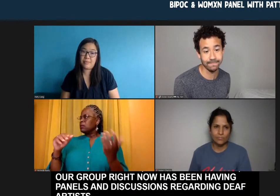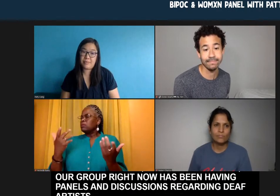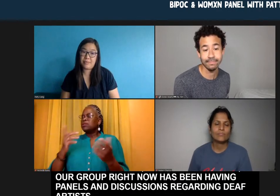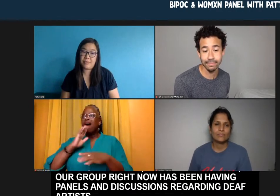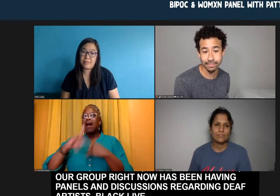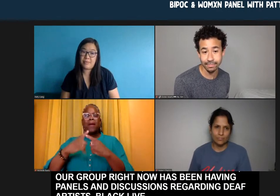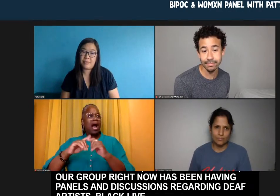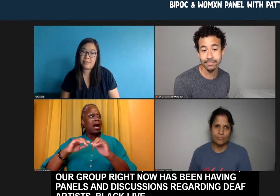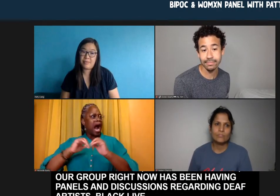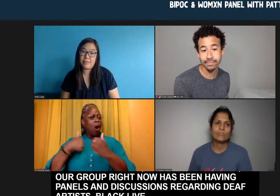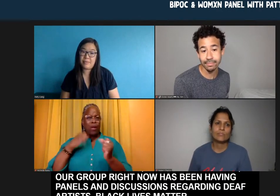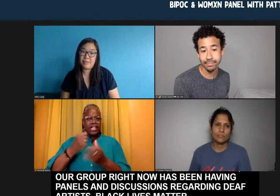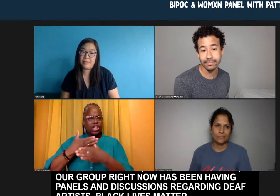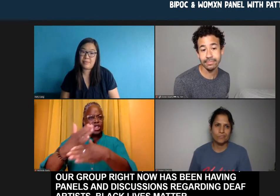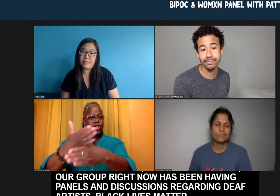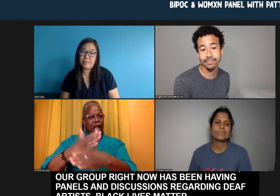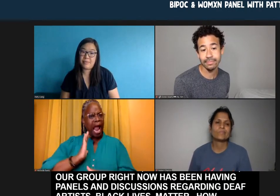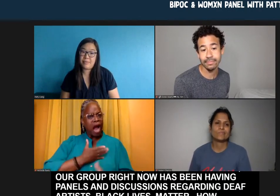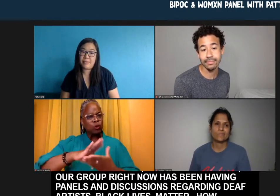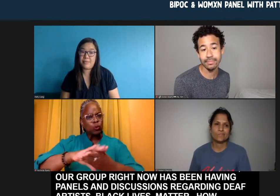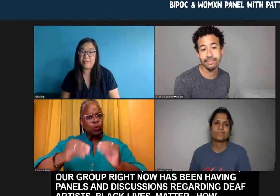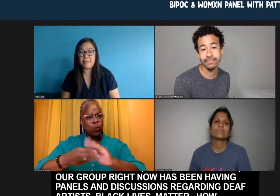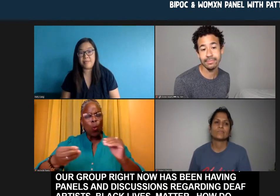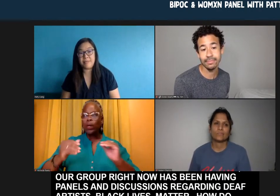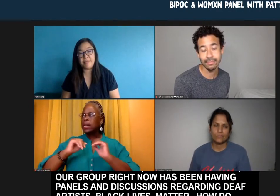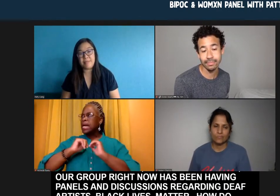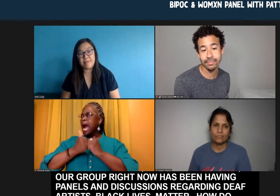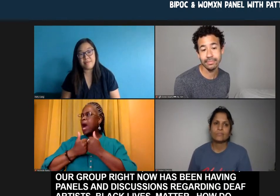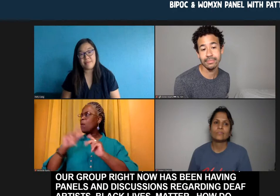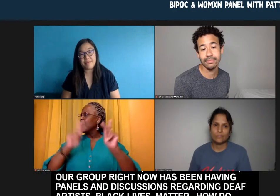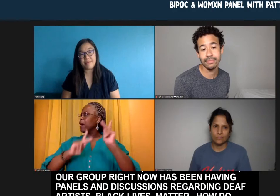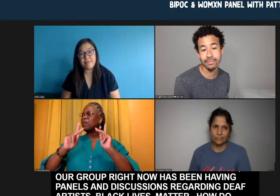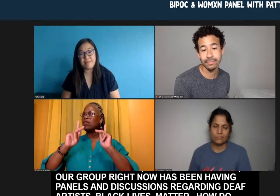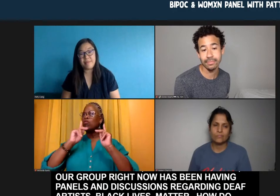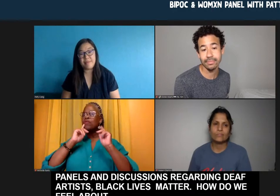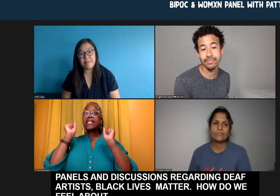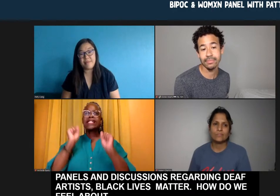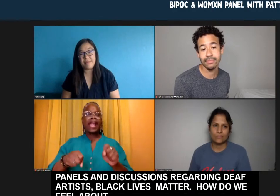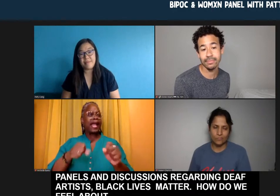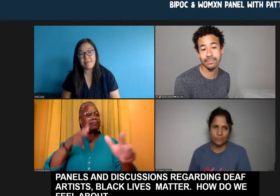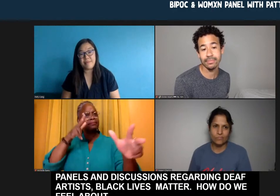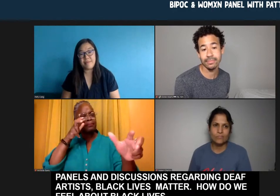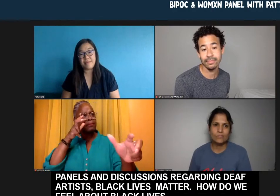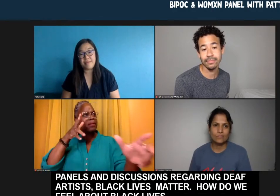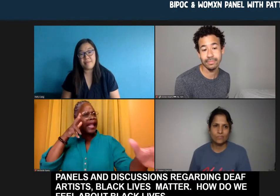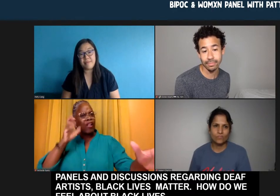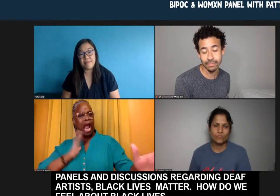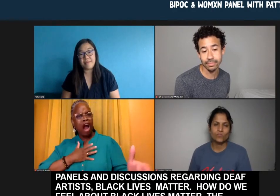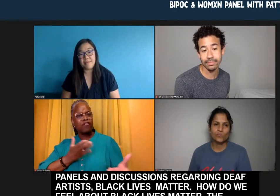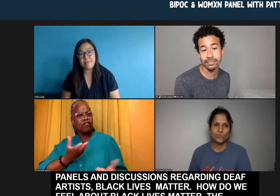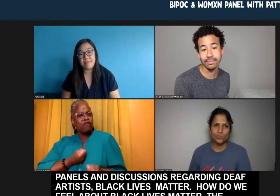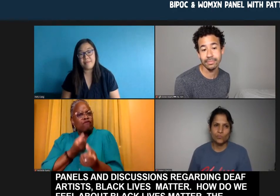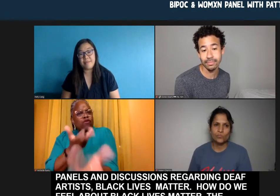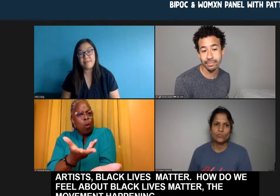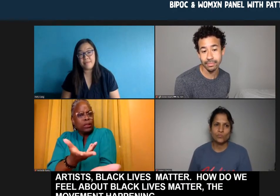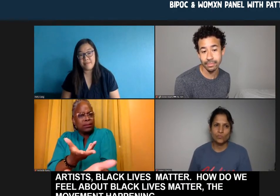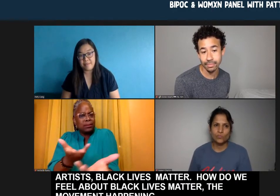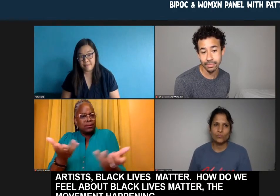Matter, the movement that's happening now, and how do we share our stories ourselves, and how people can actually hear